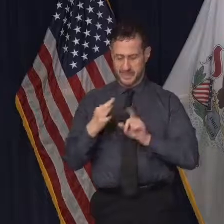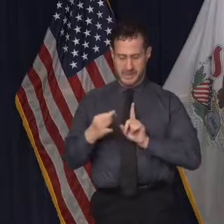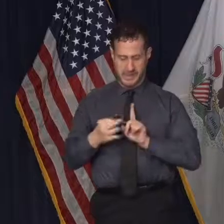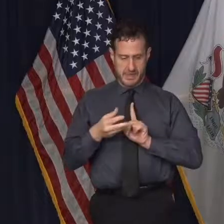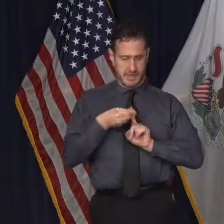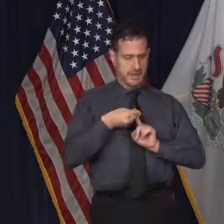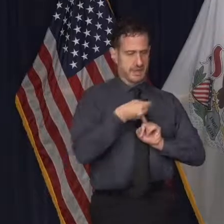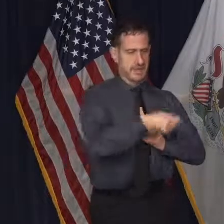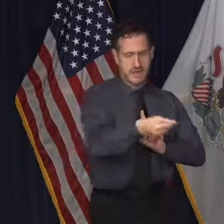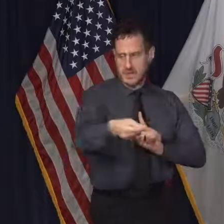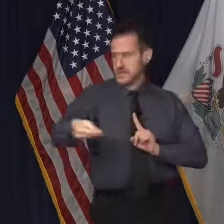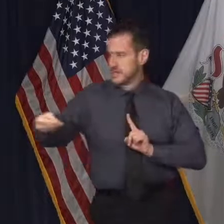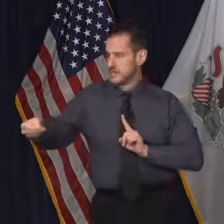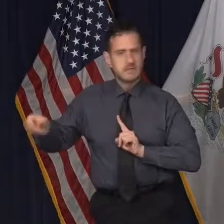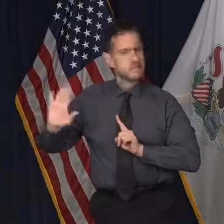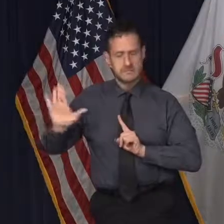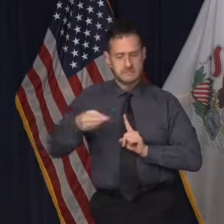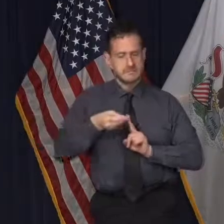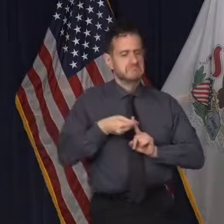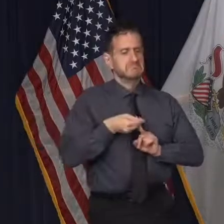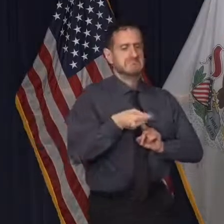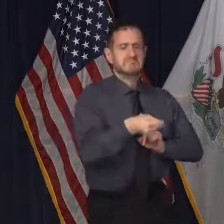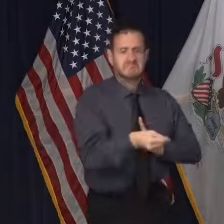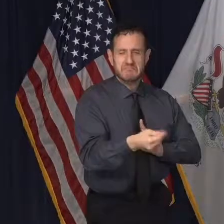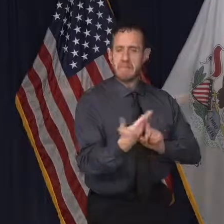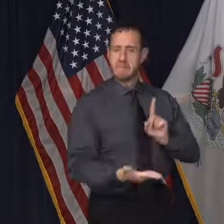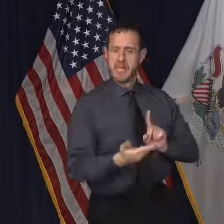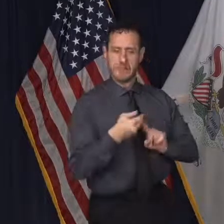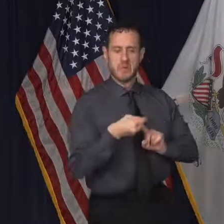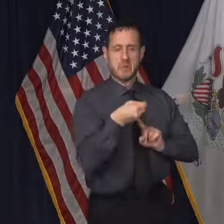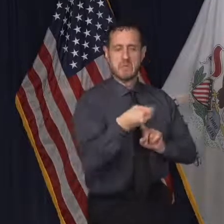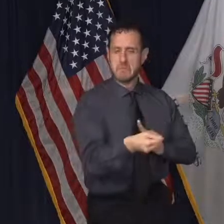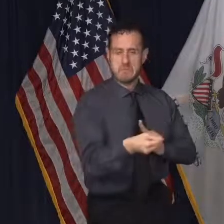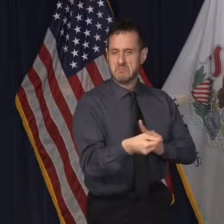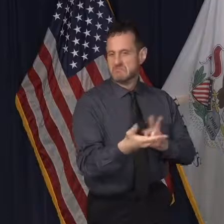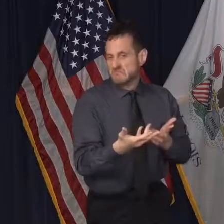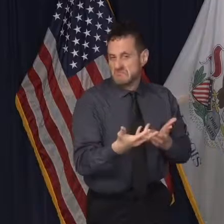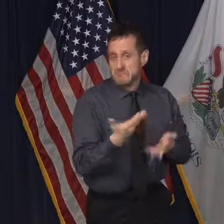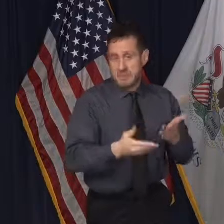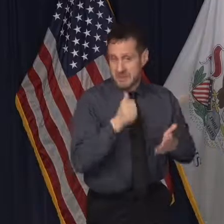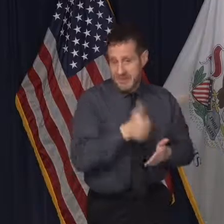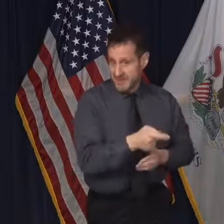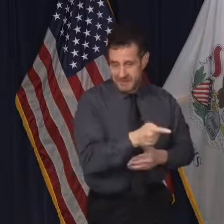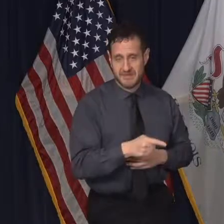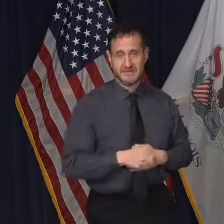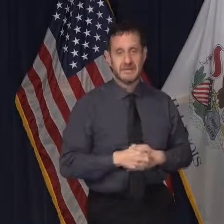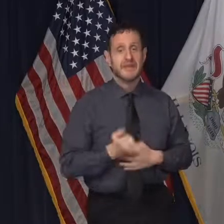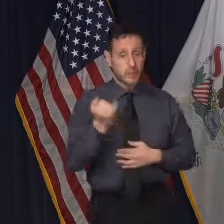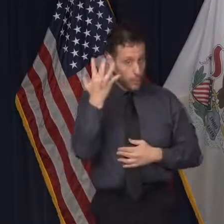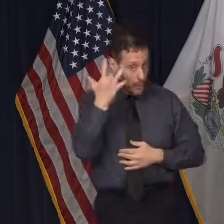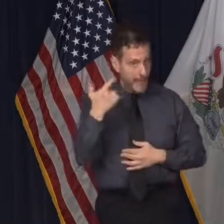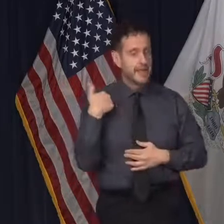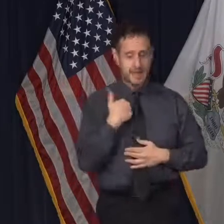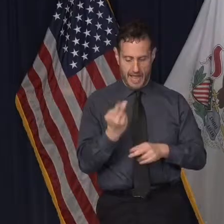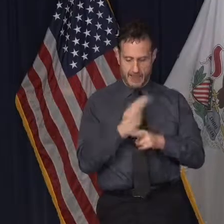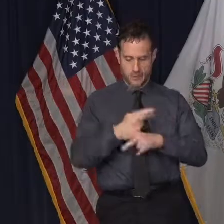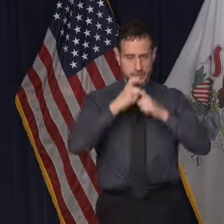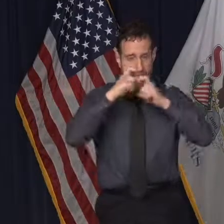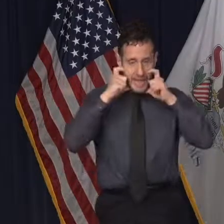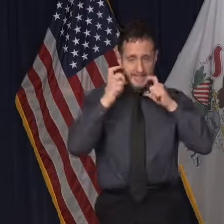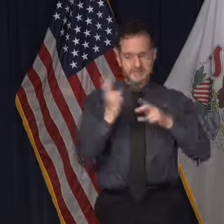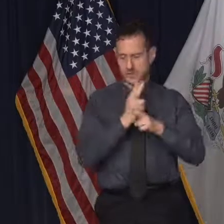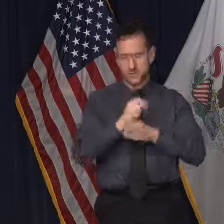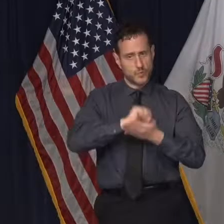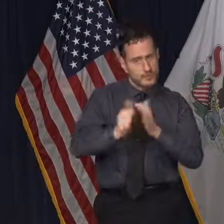many people will be infected by that individual who does have the infection. This ultimately slows the spread